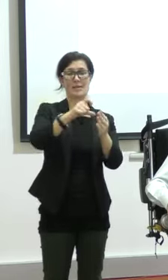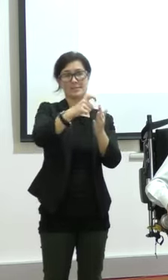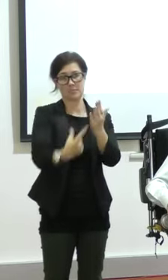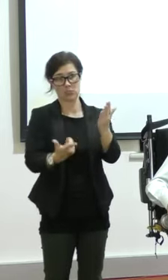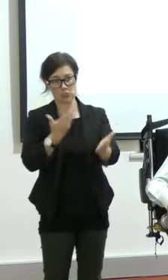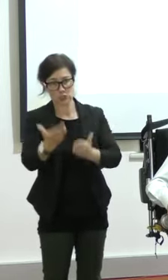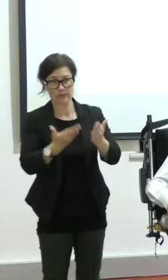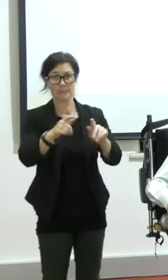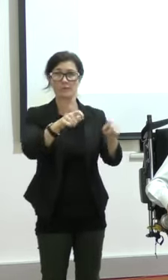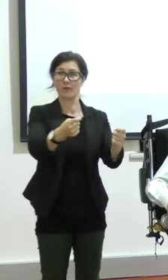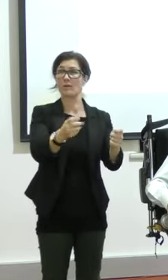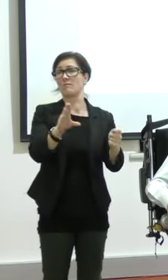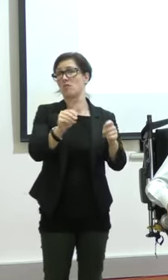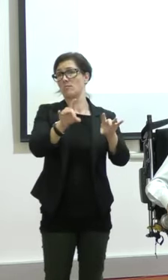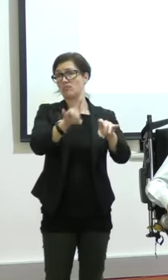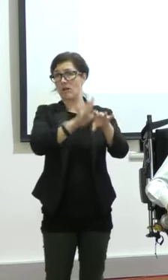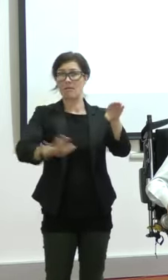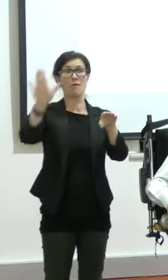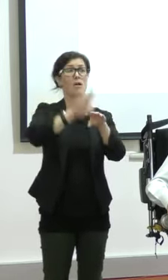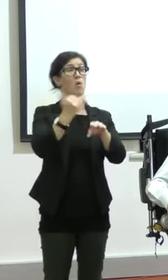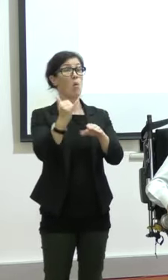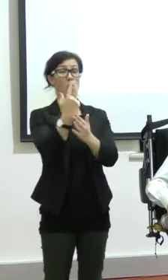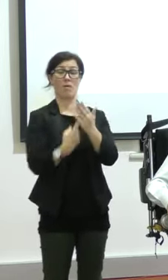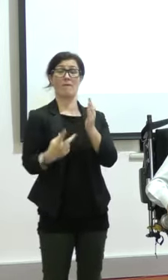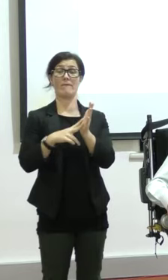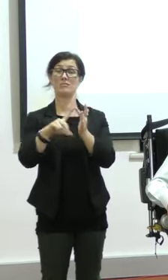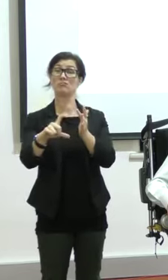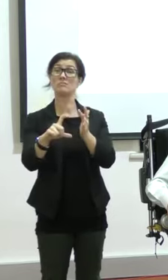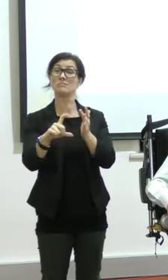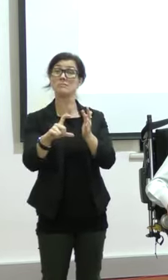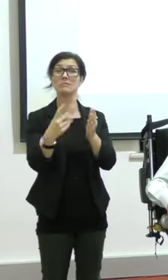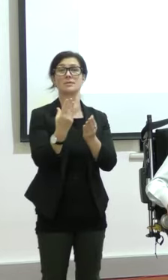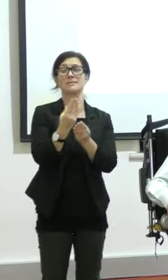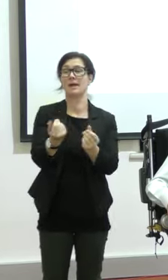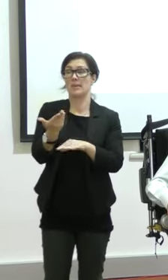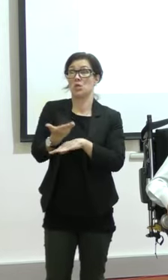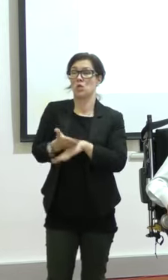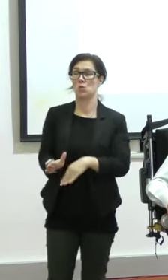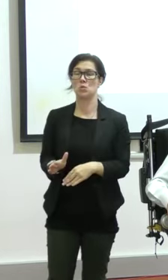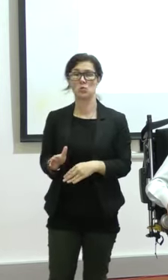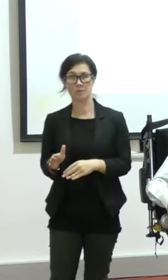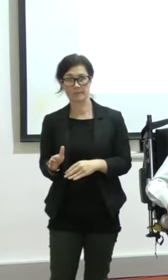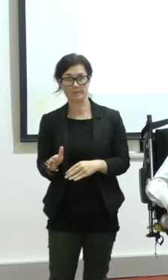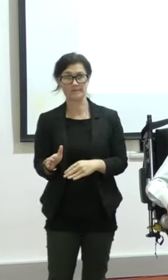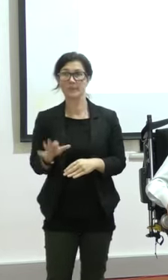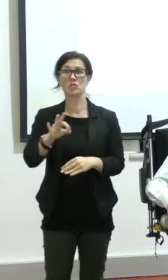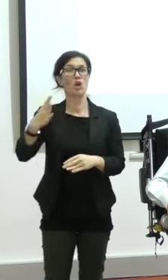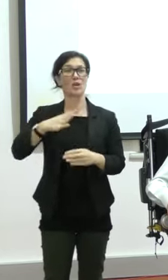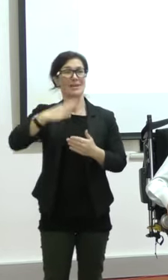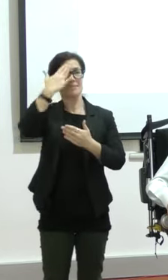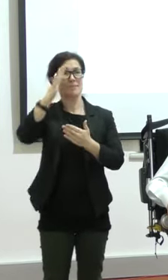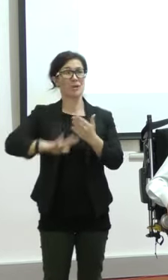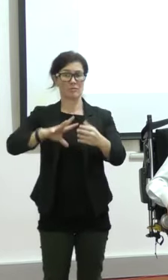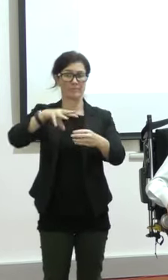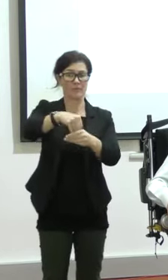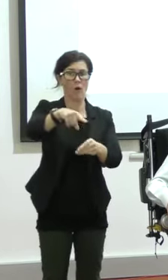in Australia or Victoria, and some would be completely new. So, they don't really need any prior experience as long as they